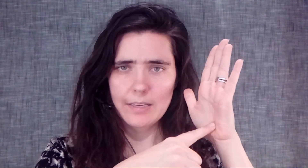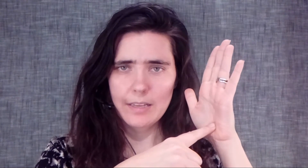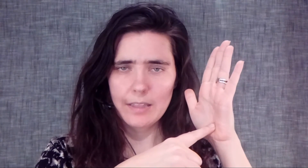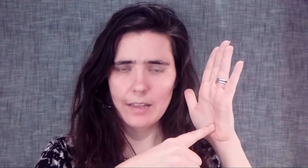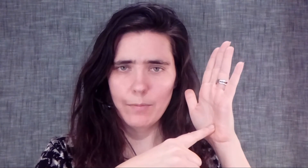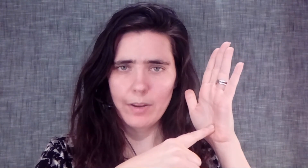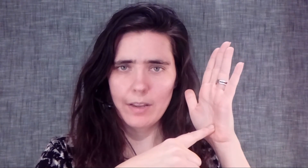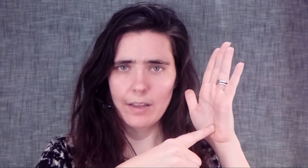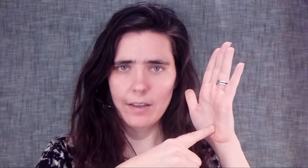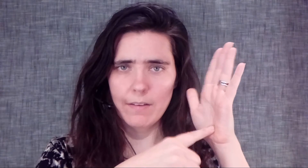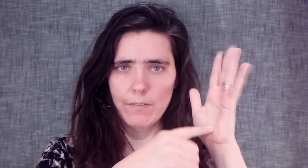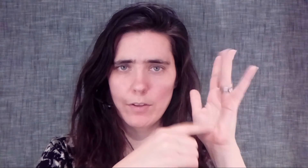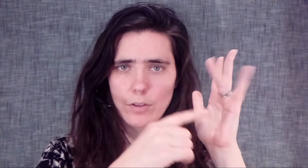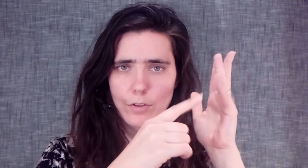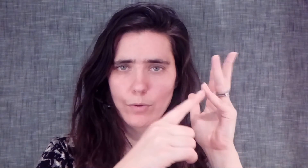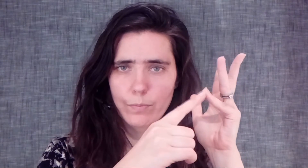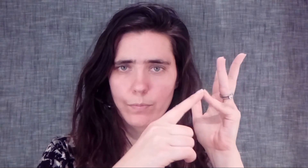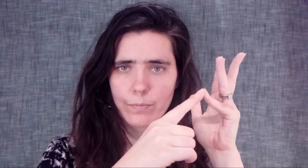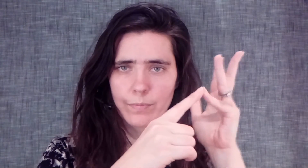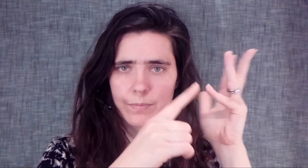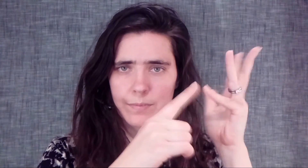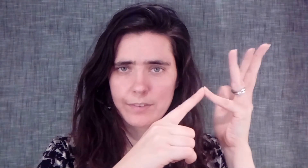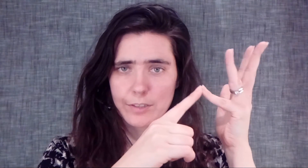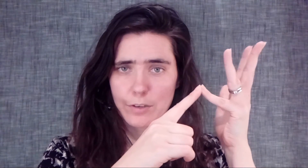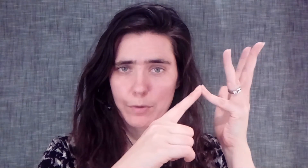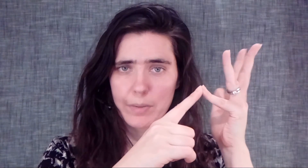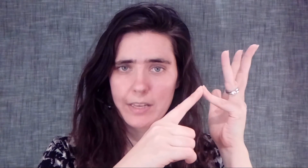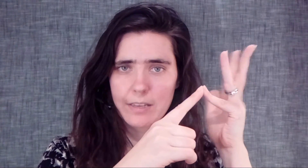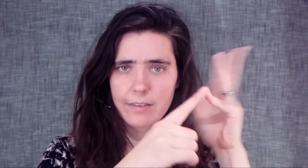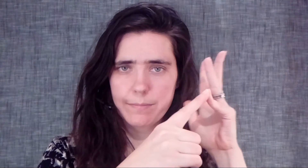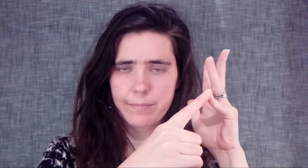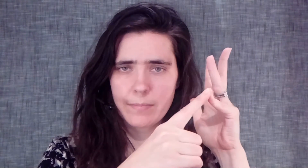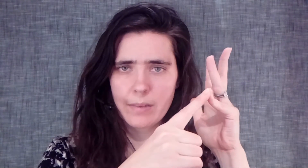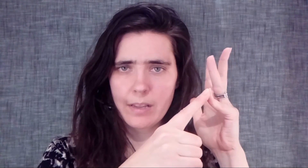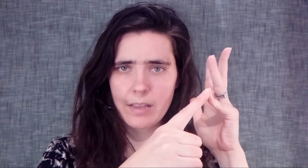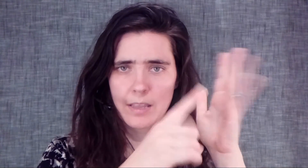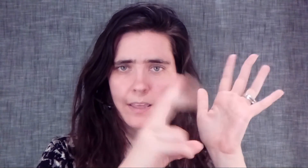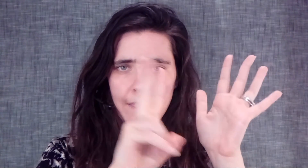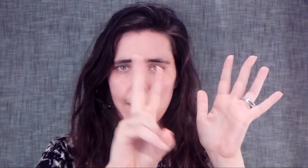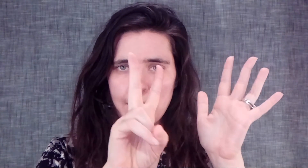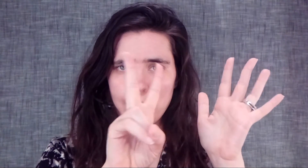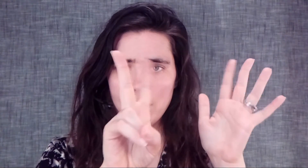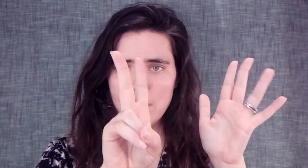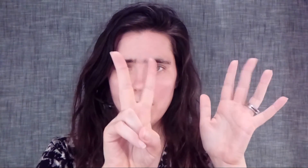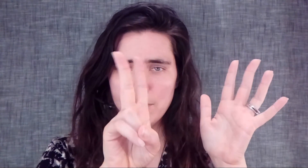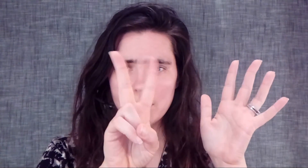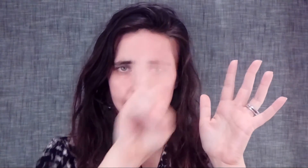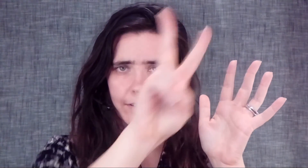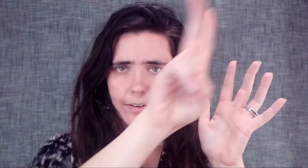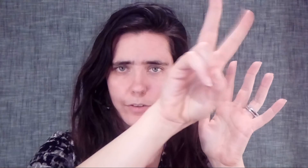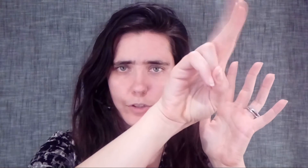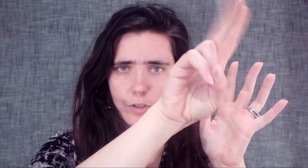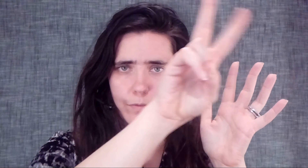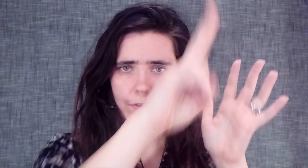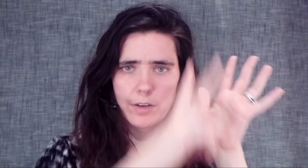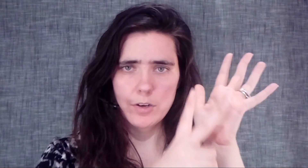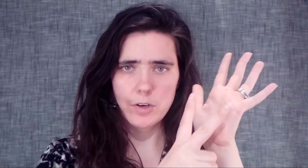T, then we have U, this is our pinky. Then V, we take our 2